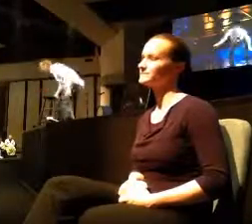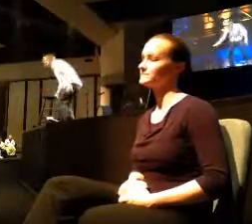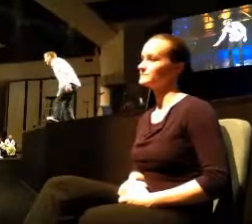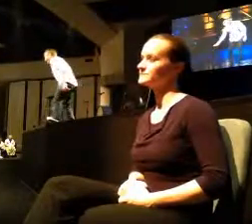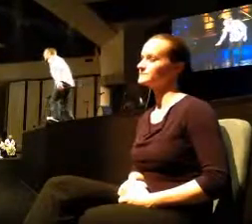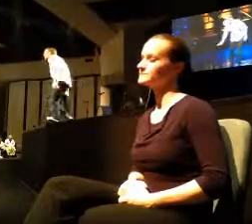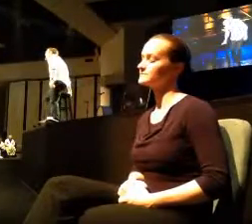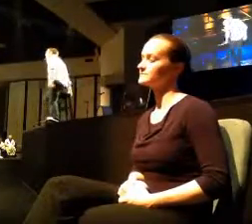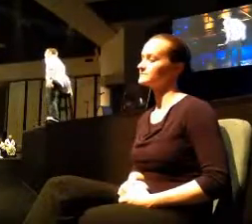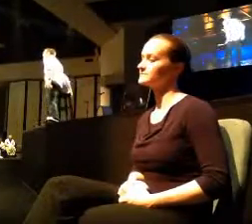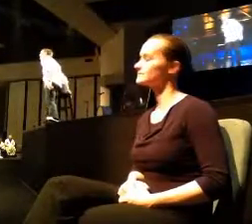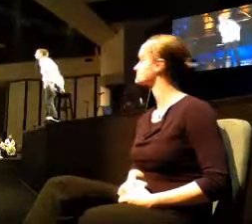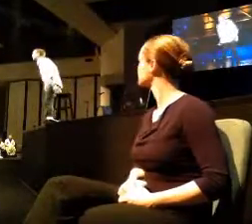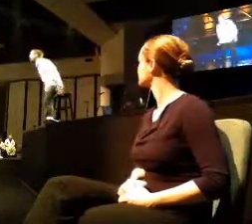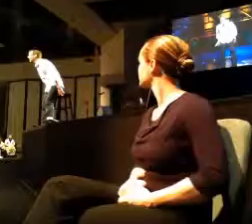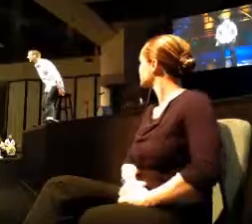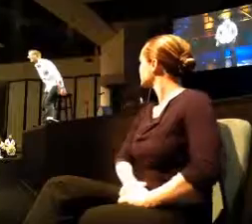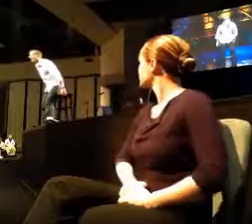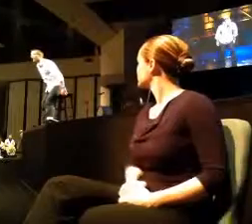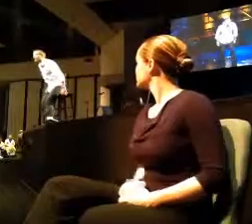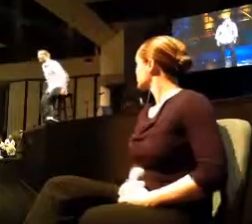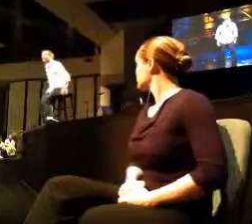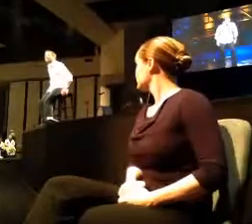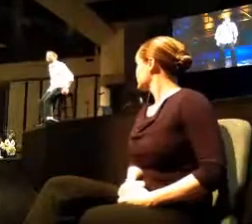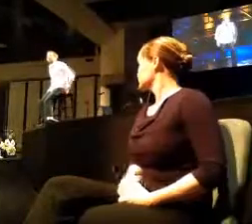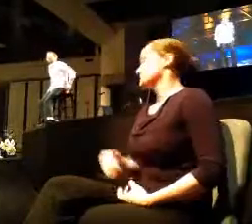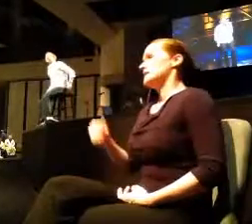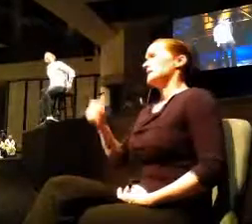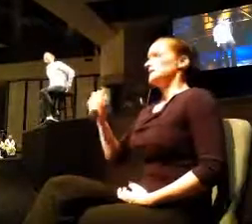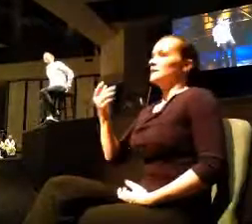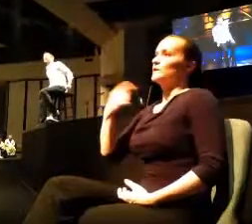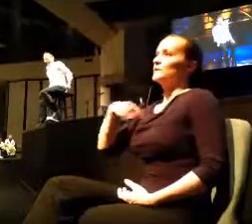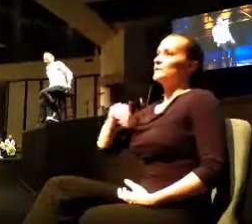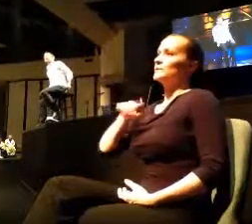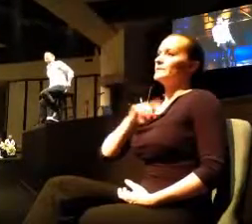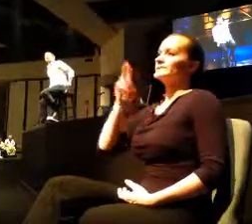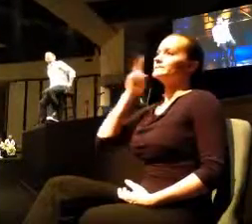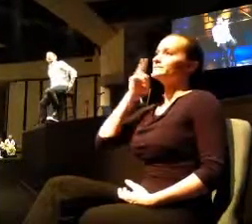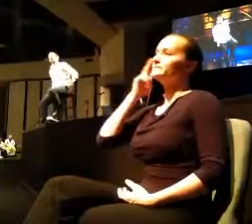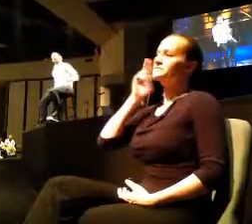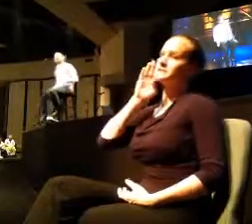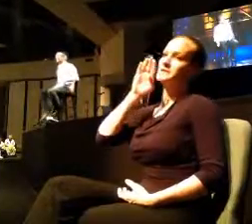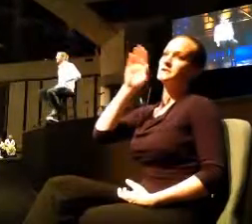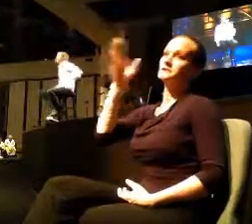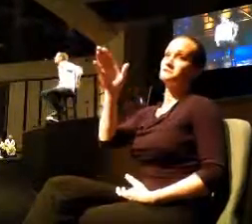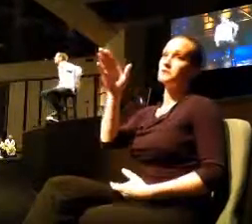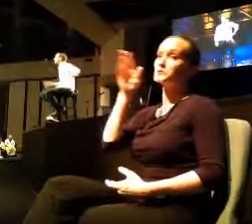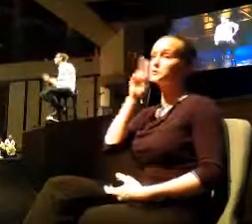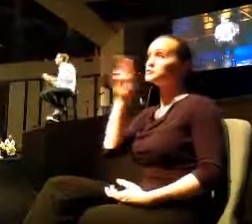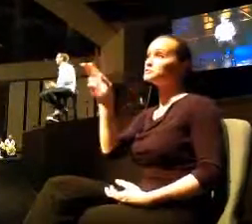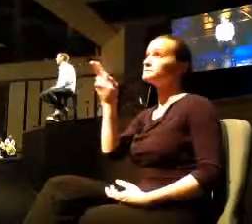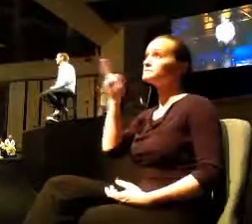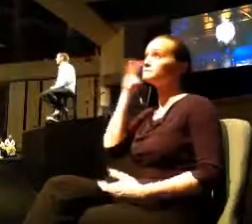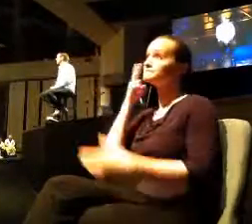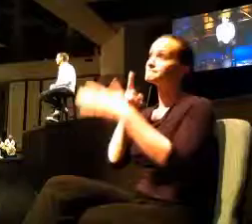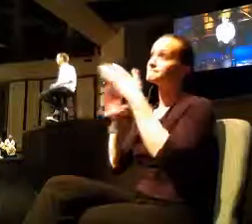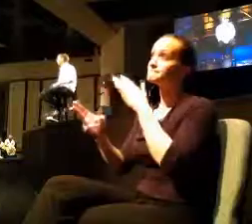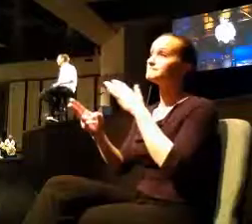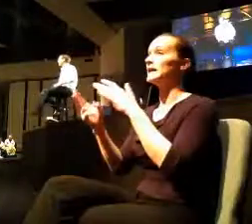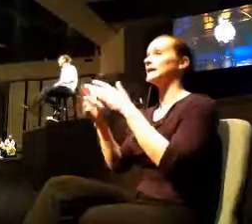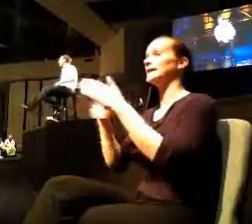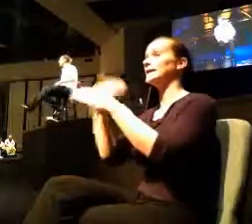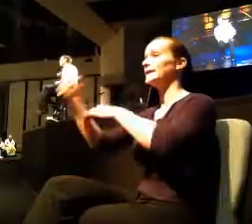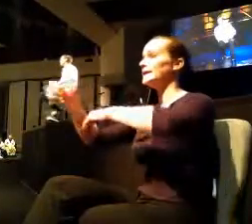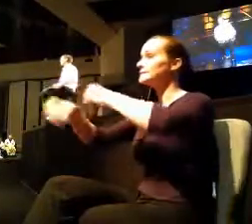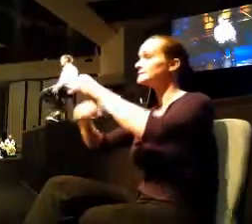look at just the next year and the next 50 years. There are a couple of things that I want to point out to you here this morning